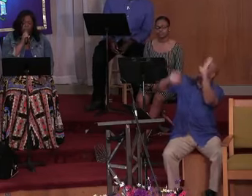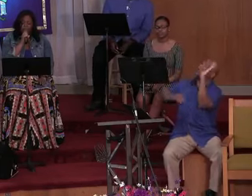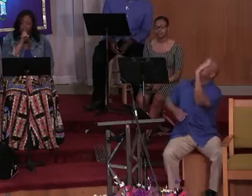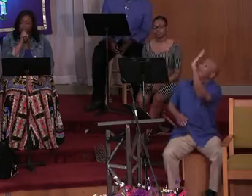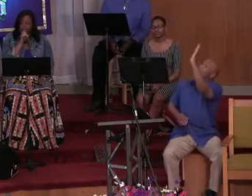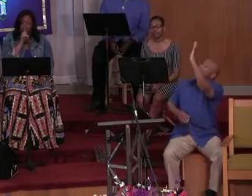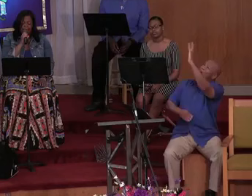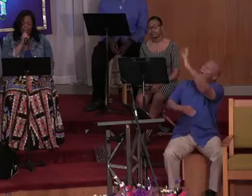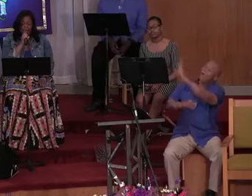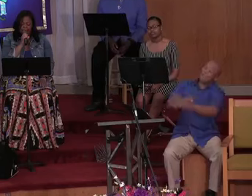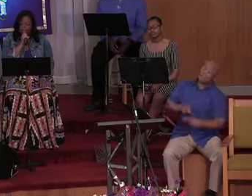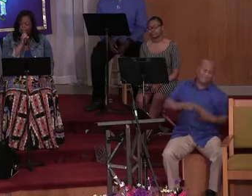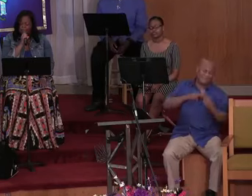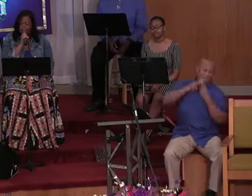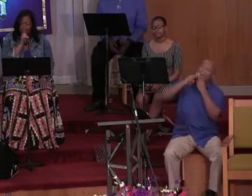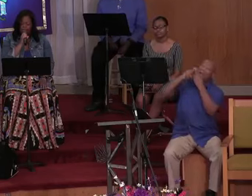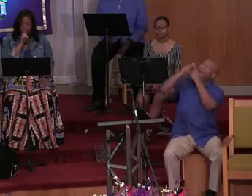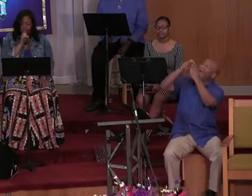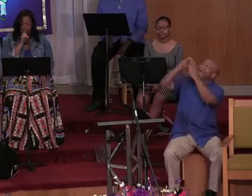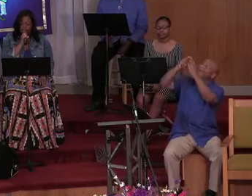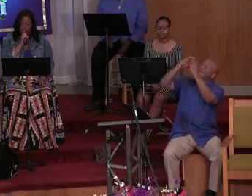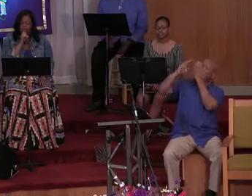your name,